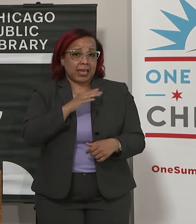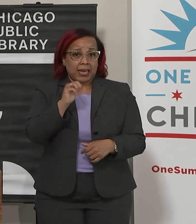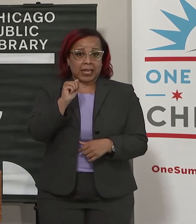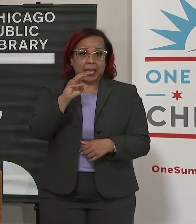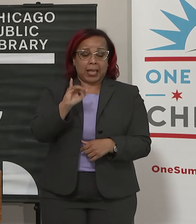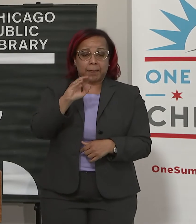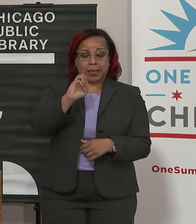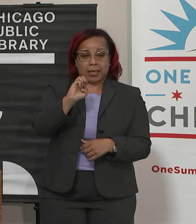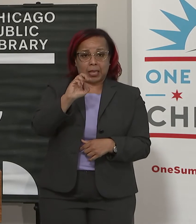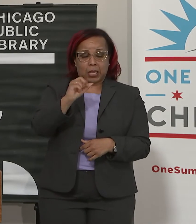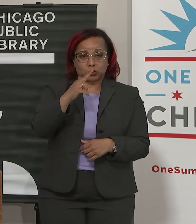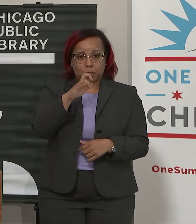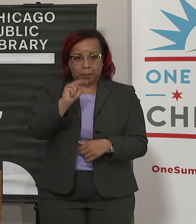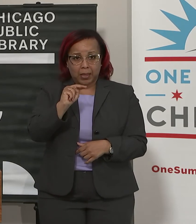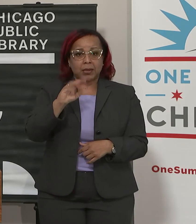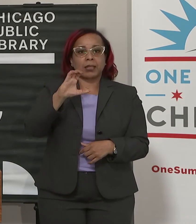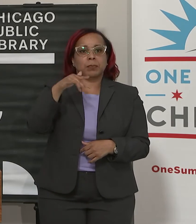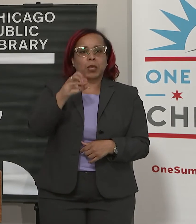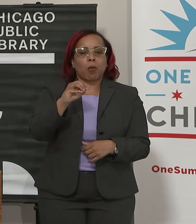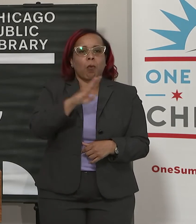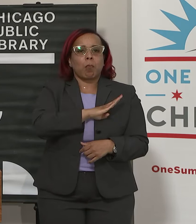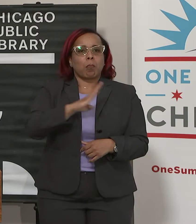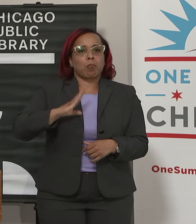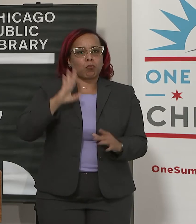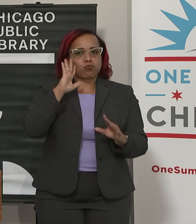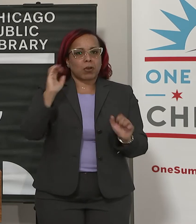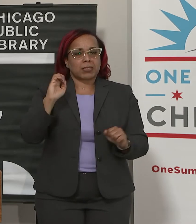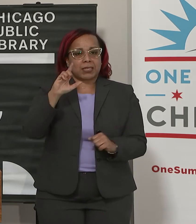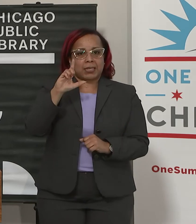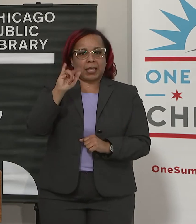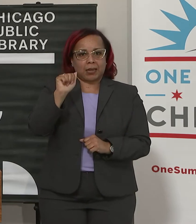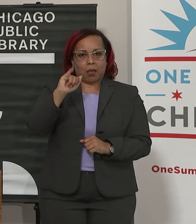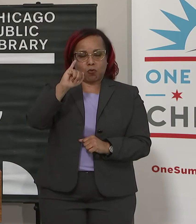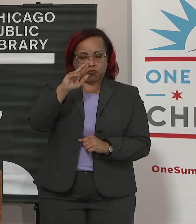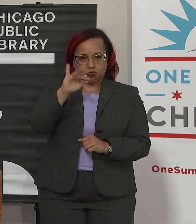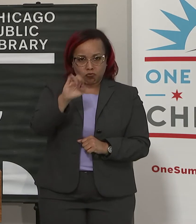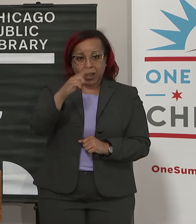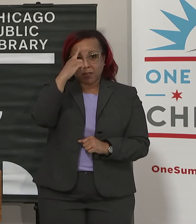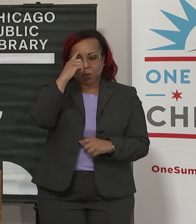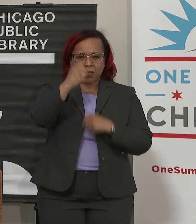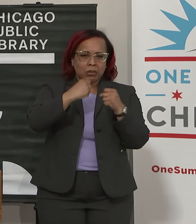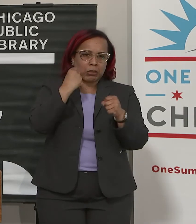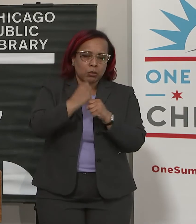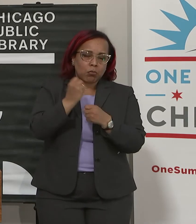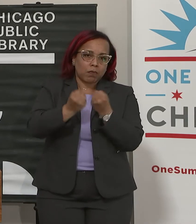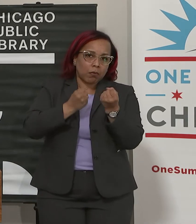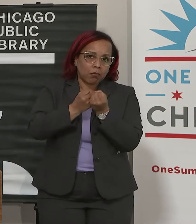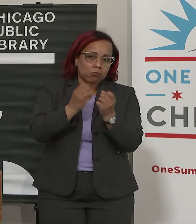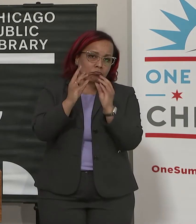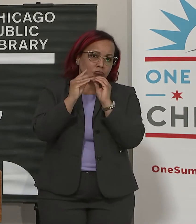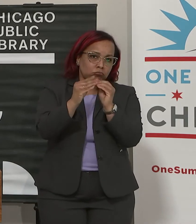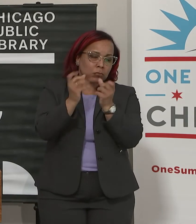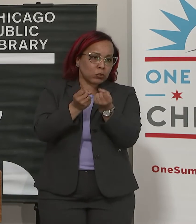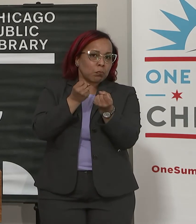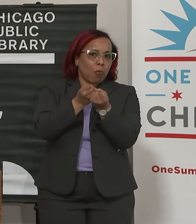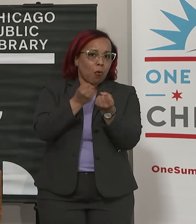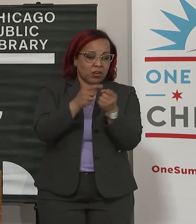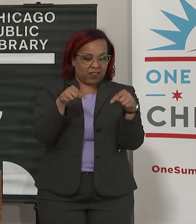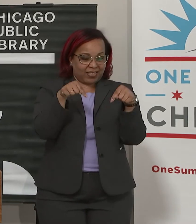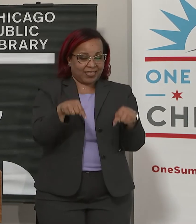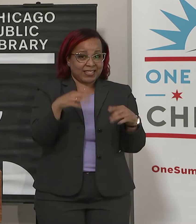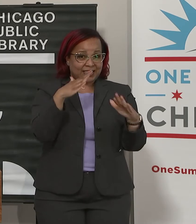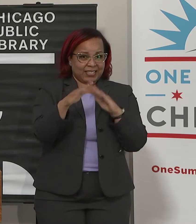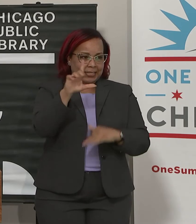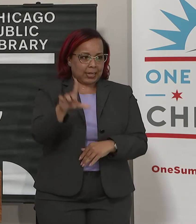Eshleman and CPL Board President Linda Johnson-Rice for their years of advocacy and support of this